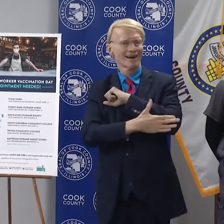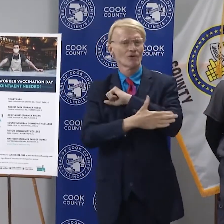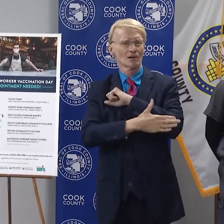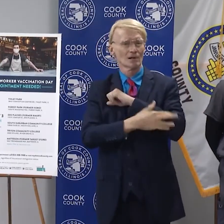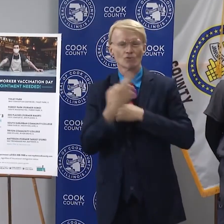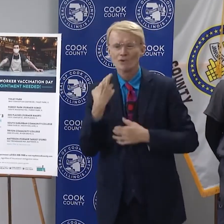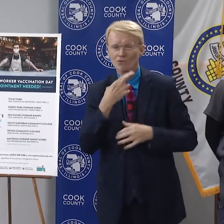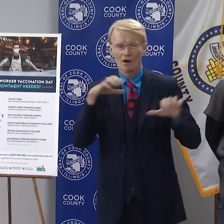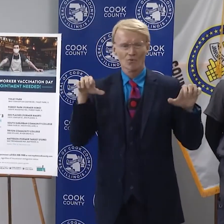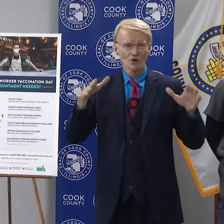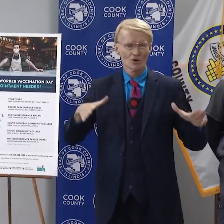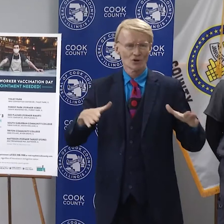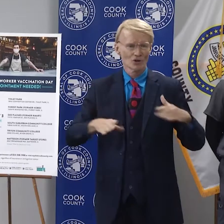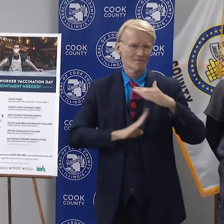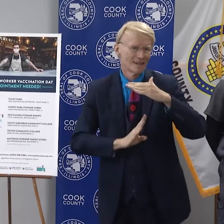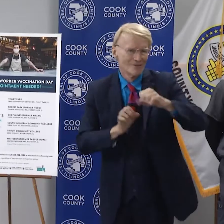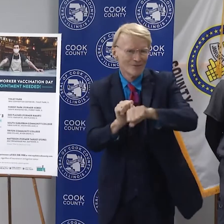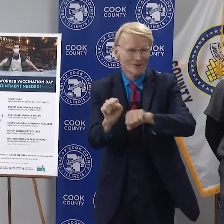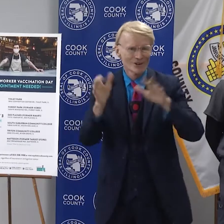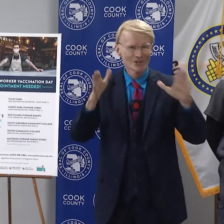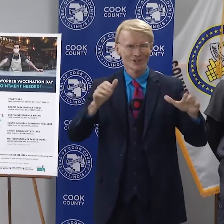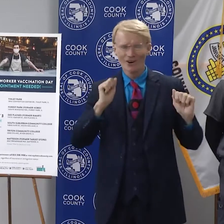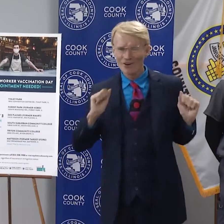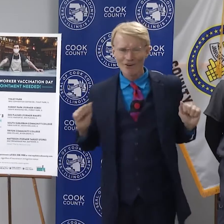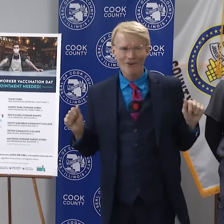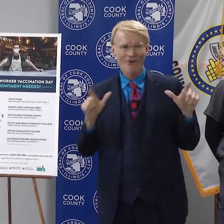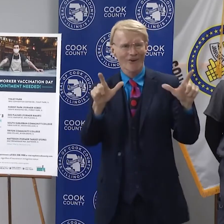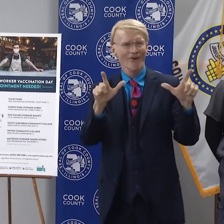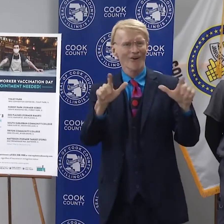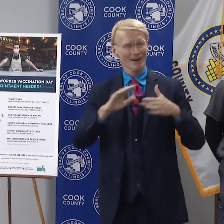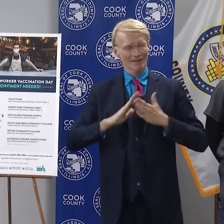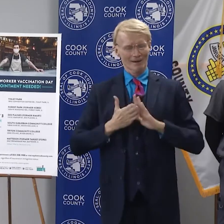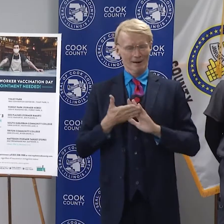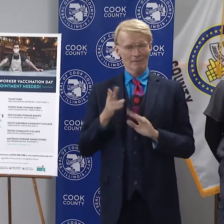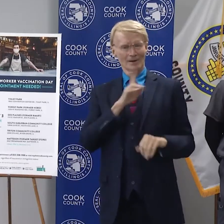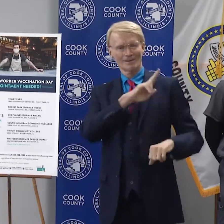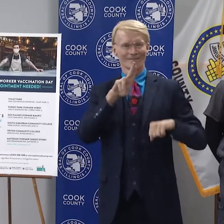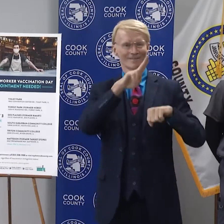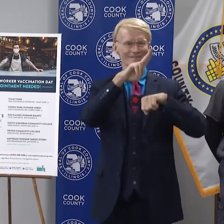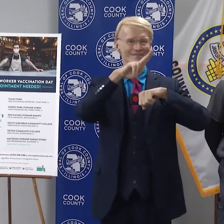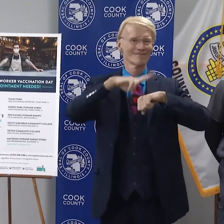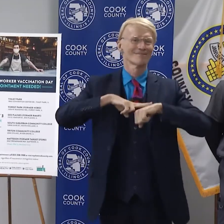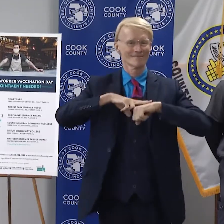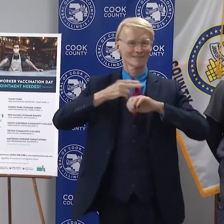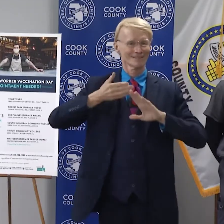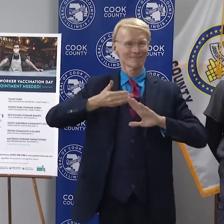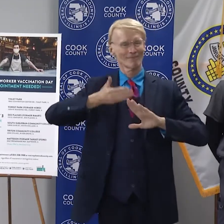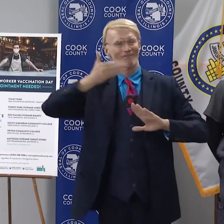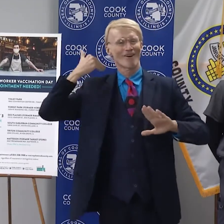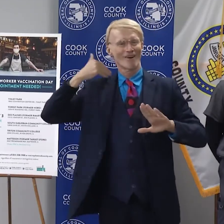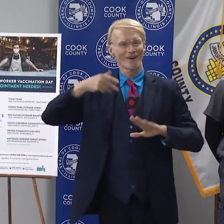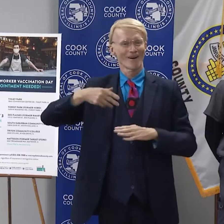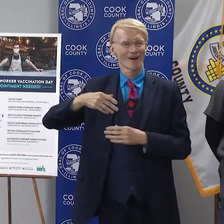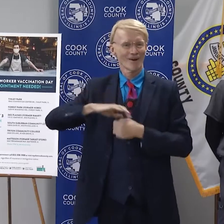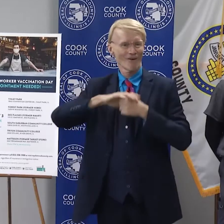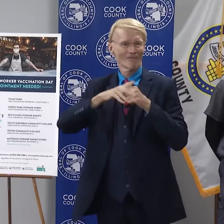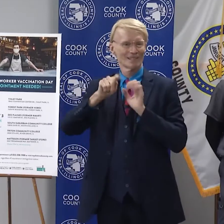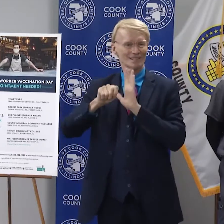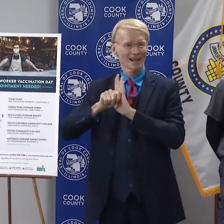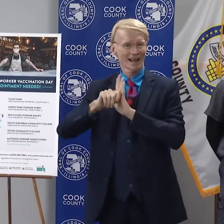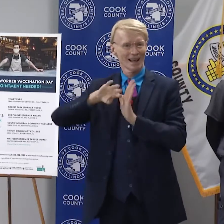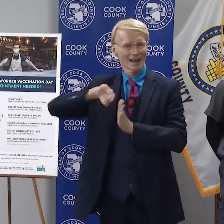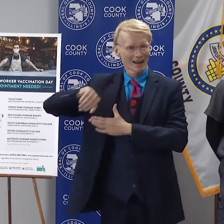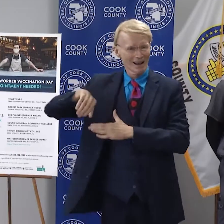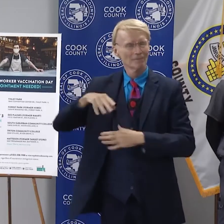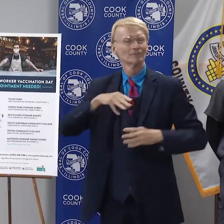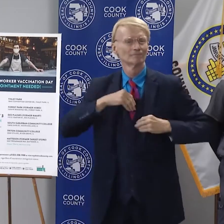restaurant workers, help our essential workers, and get our county back to where we used to be before COVID by starting by taking